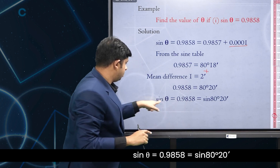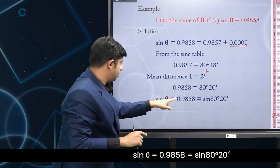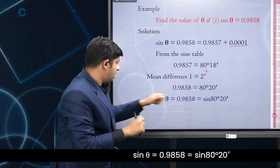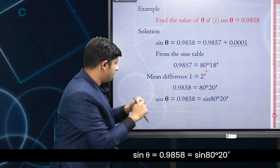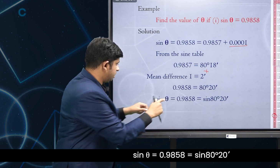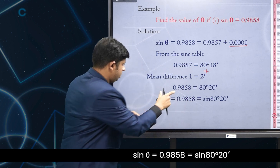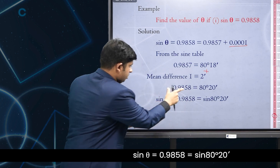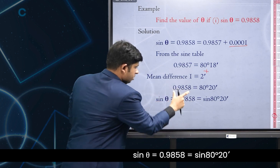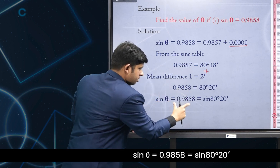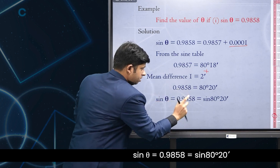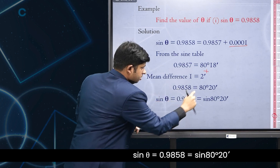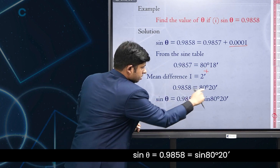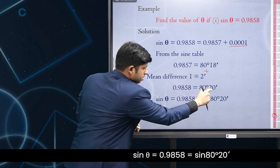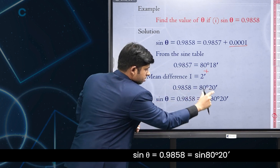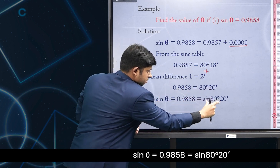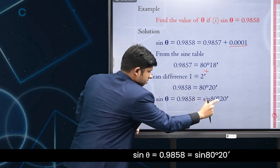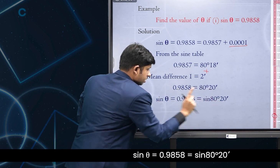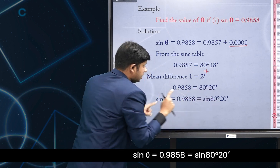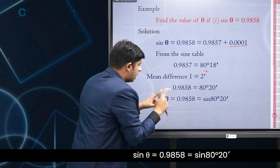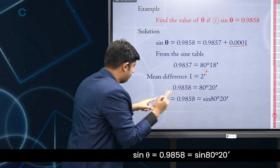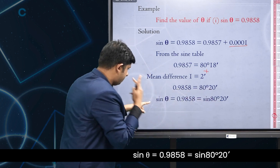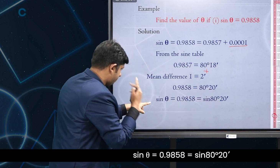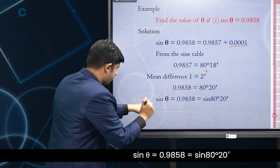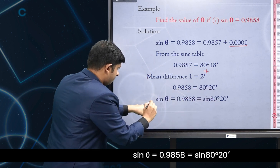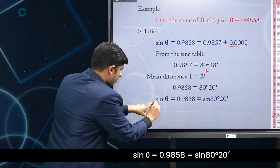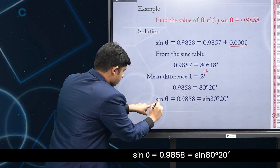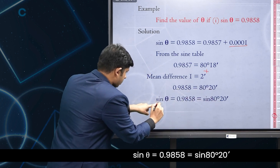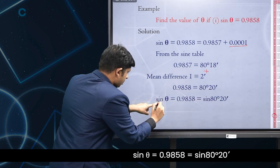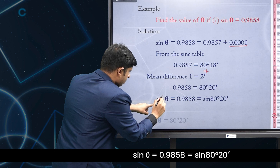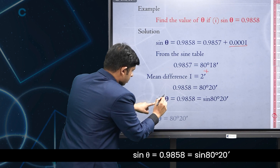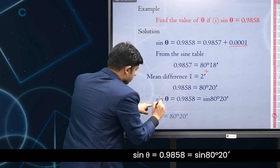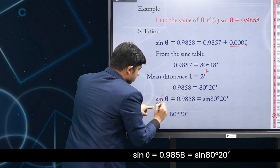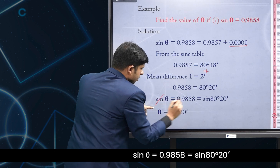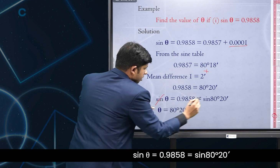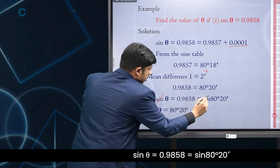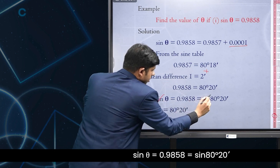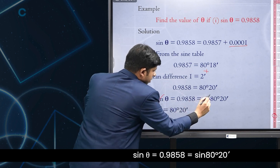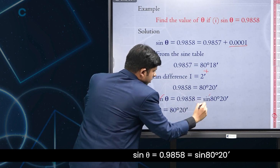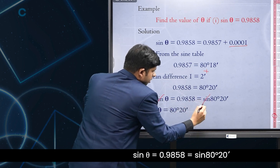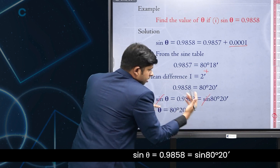Sin theta is equal to 0.9858 is equal to sin 80 degrees 20 minutes.